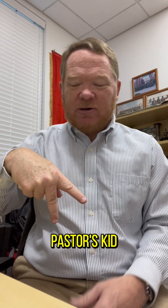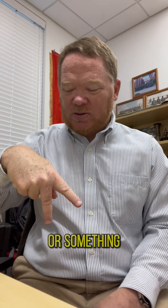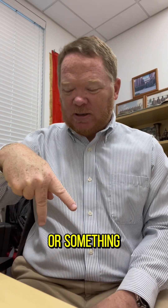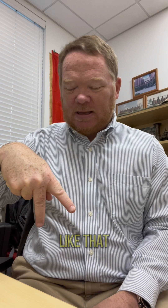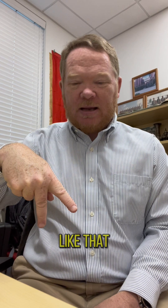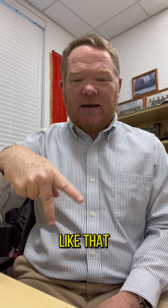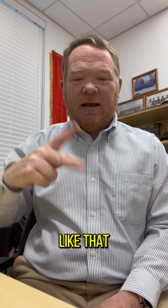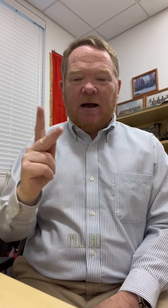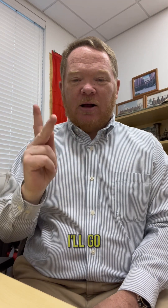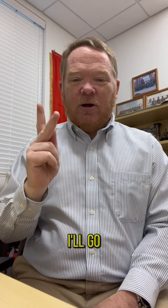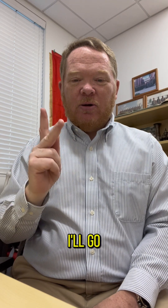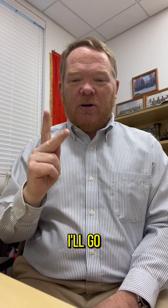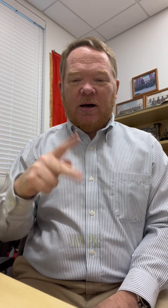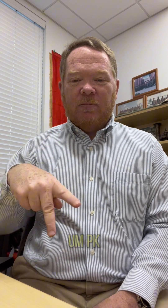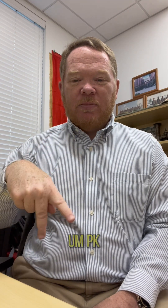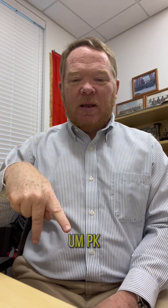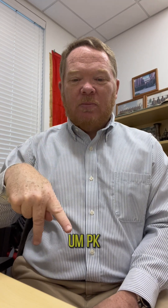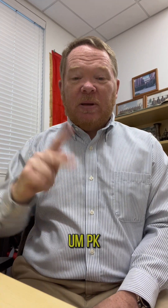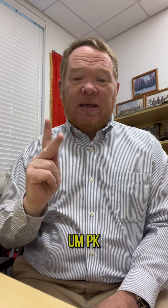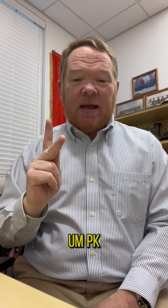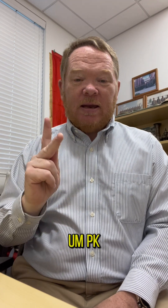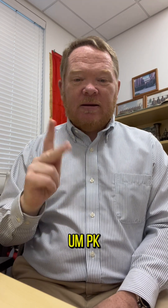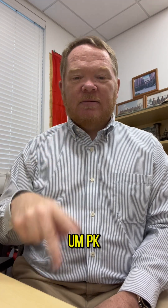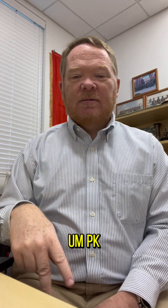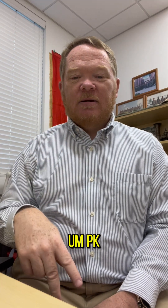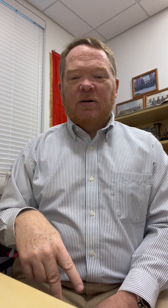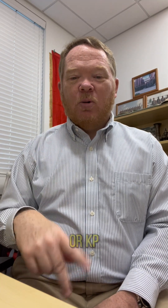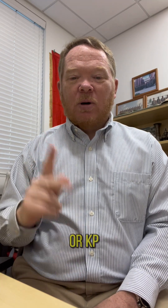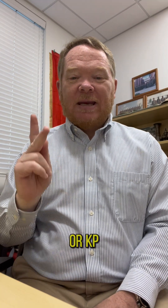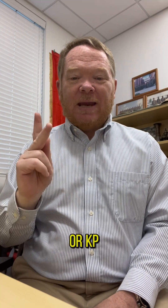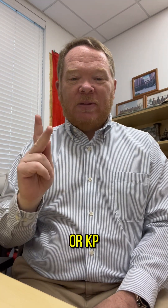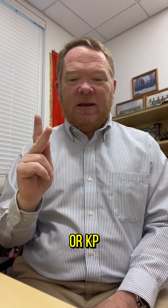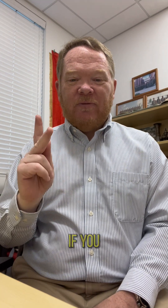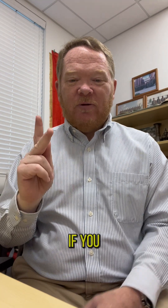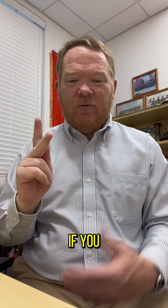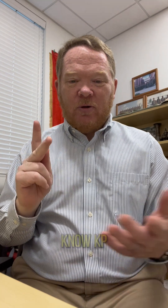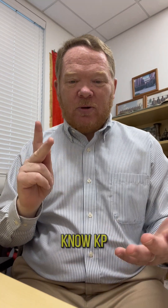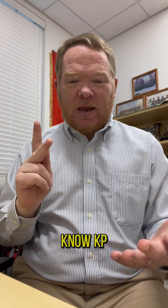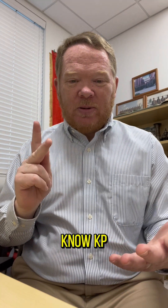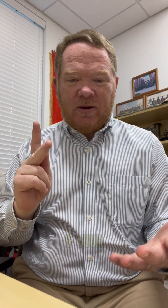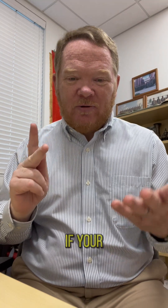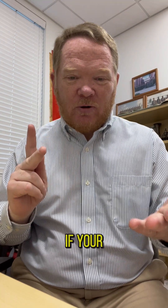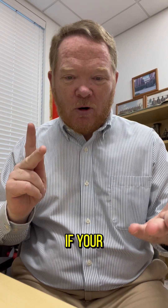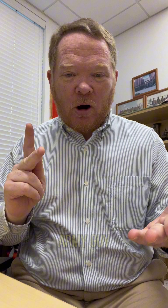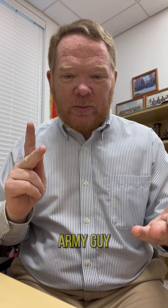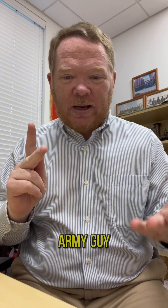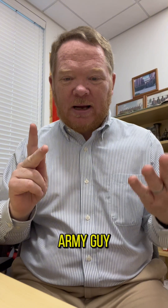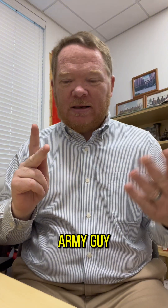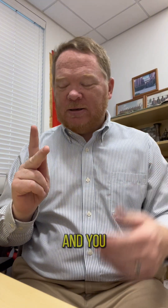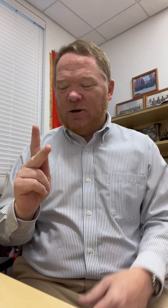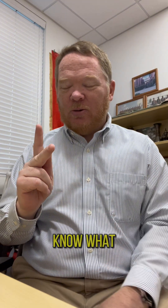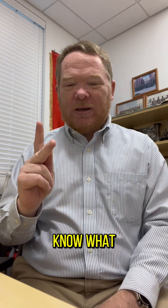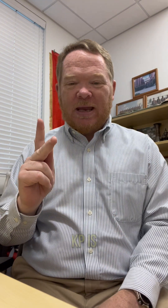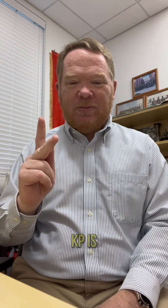like that, I'll go PK or KP if you know KP, if you're an Army guy and you know what KP